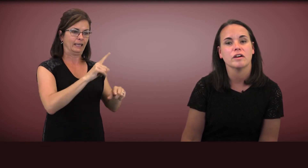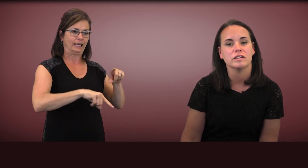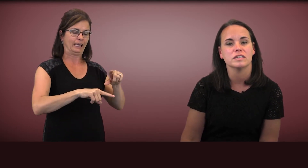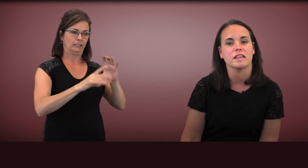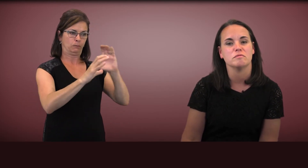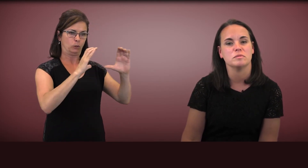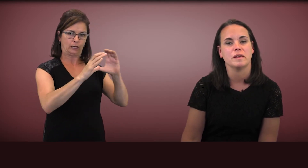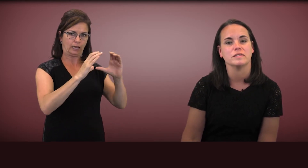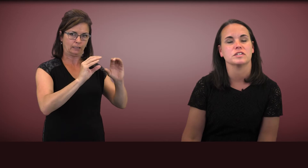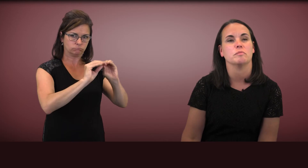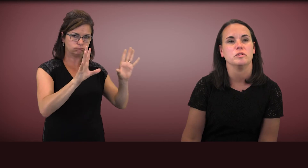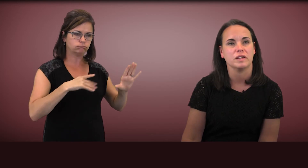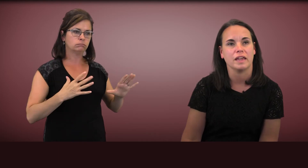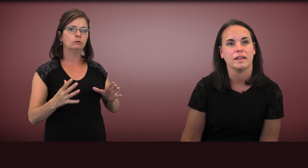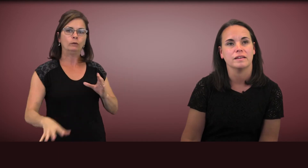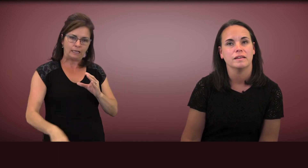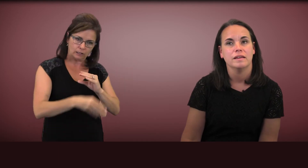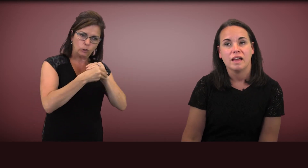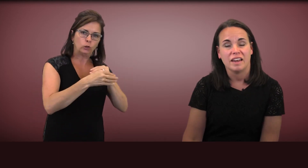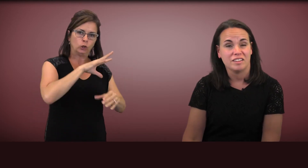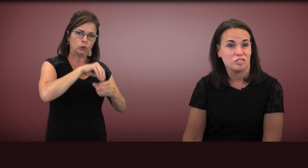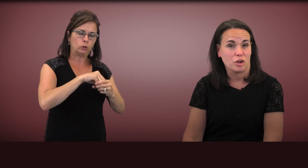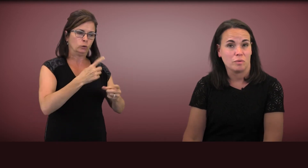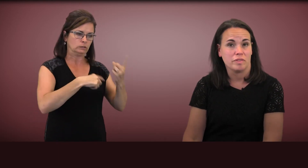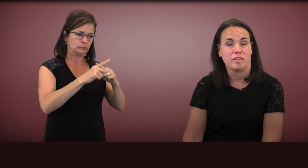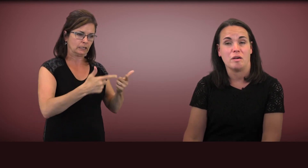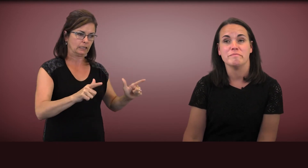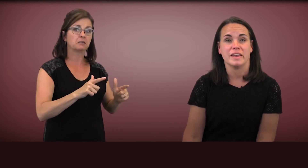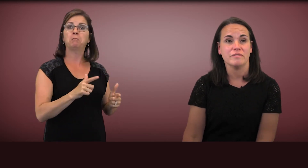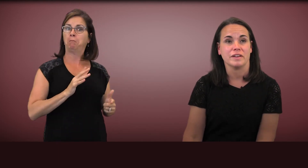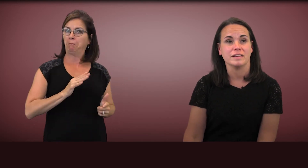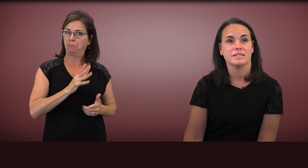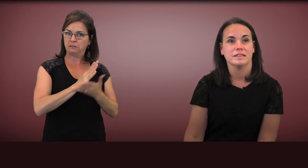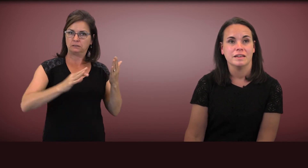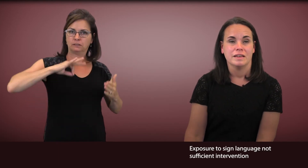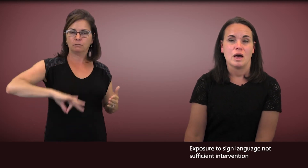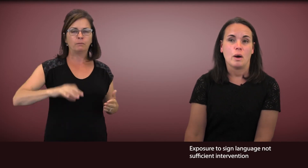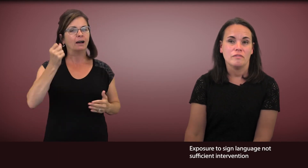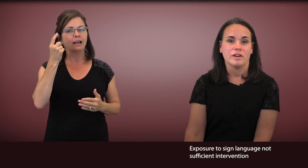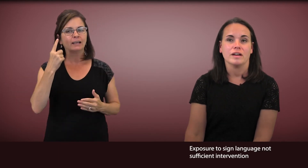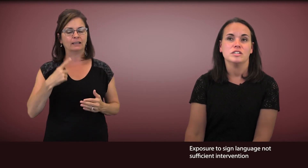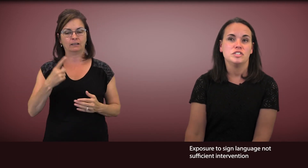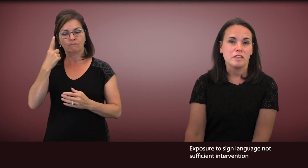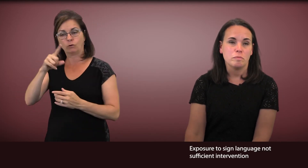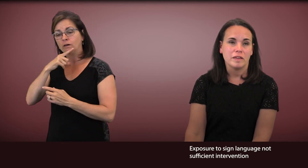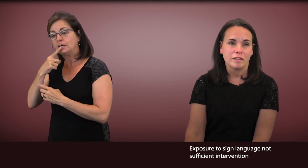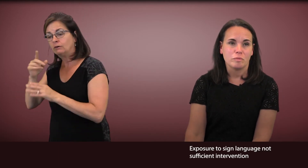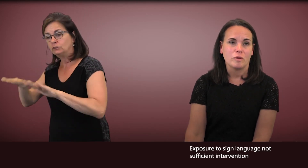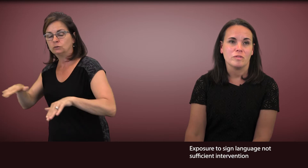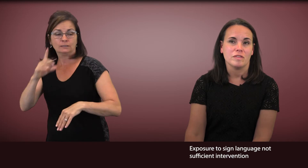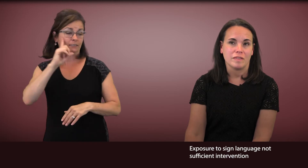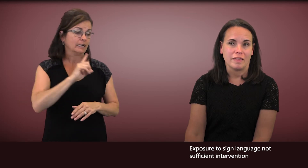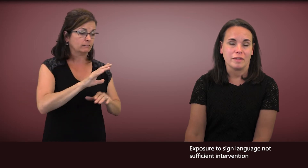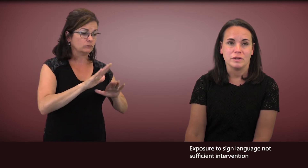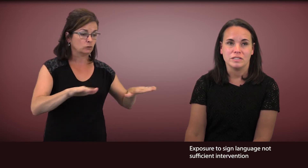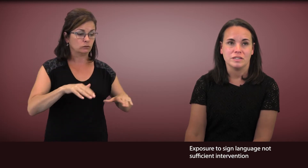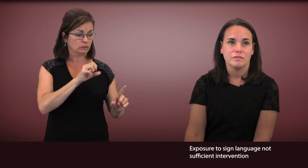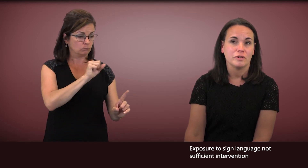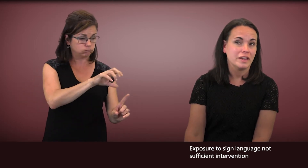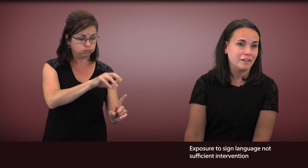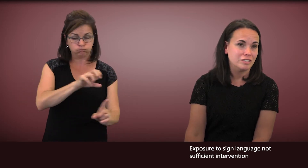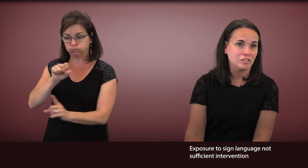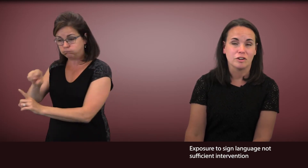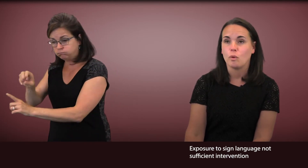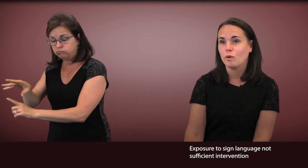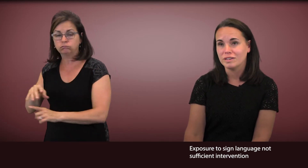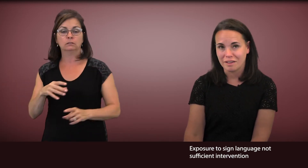for encouraging them to be able to communicate. And it's shown some benefits. However, just being exposed to sign language